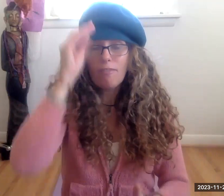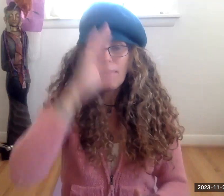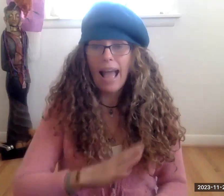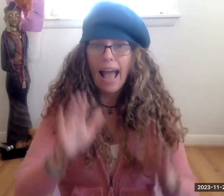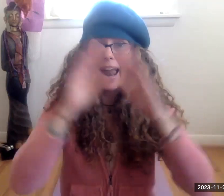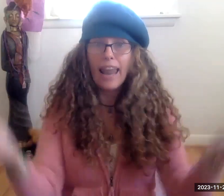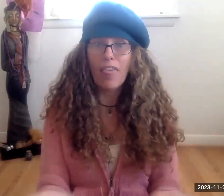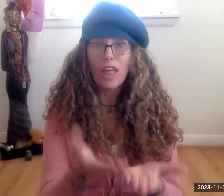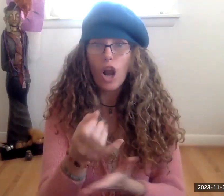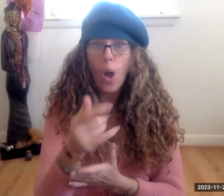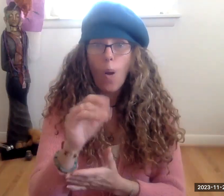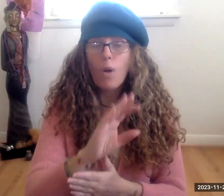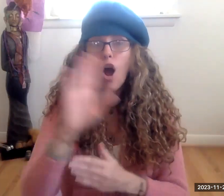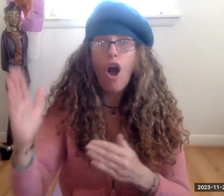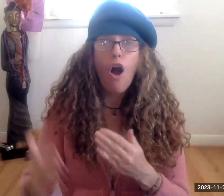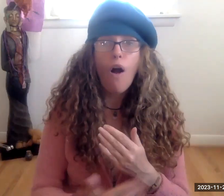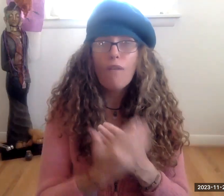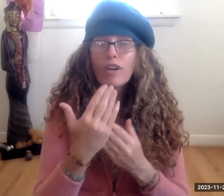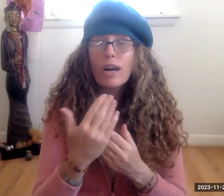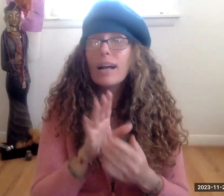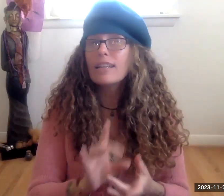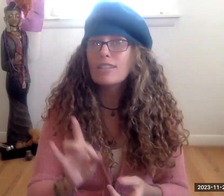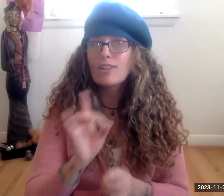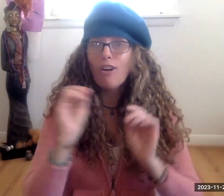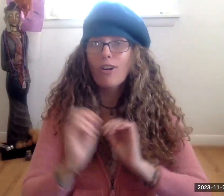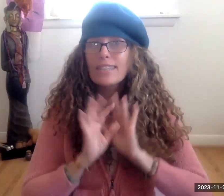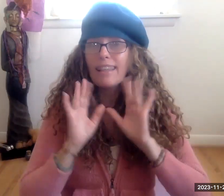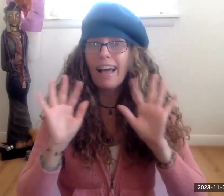globe over his soul's light.